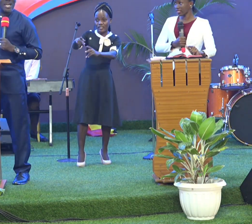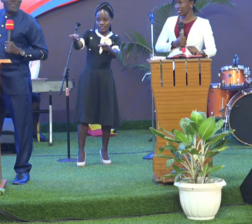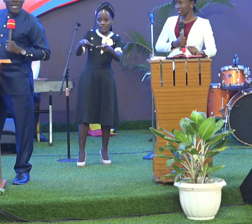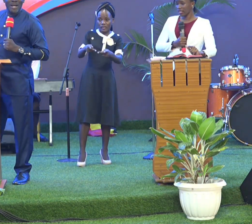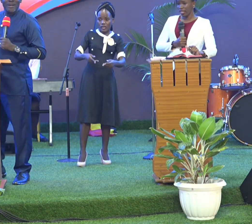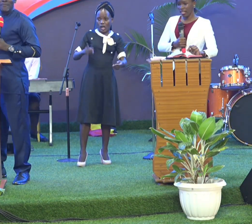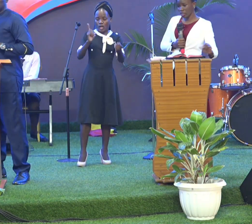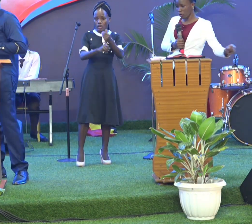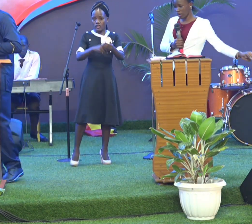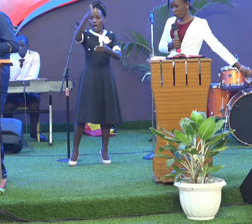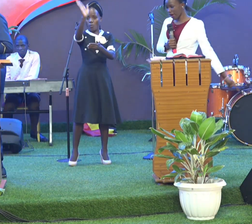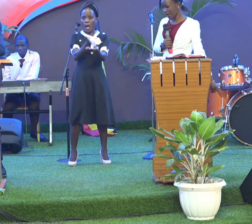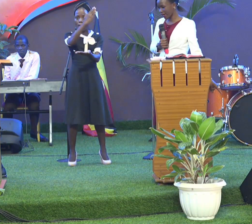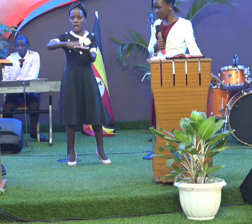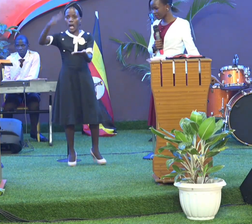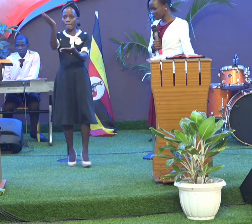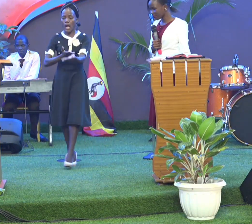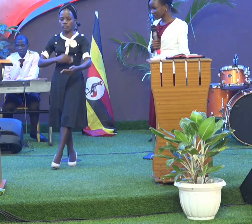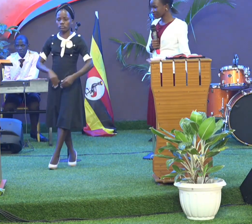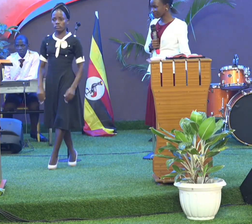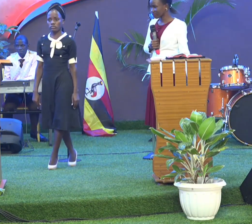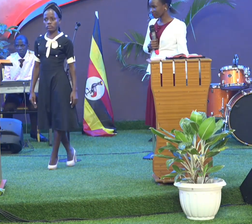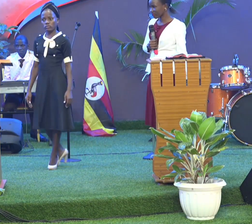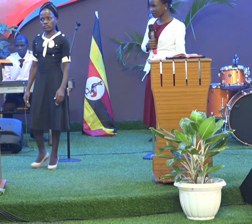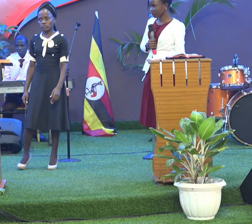akute jambia. He has hold a panga.